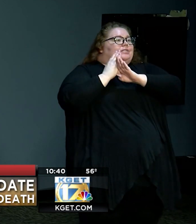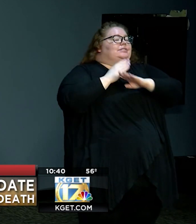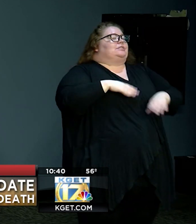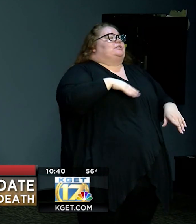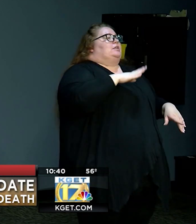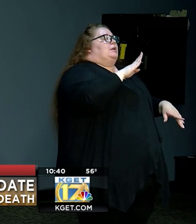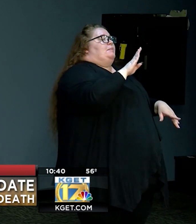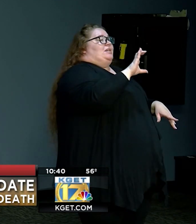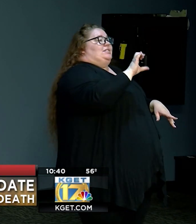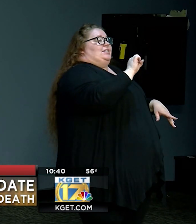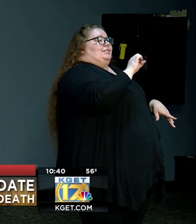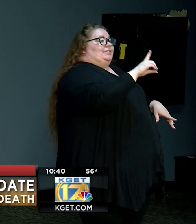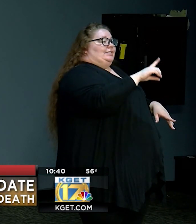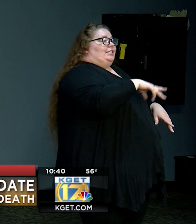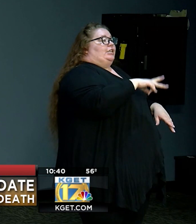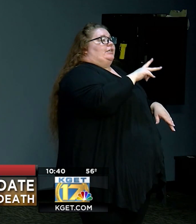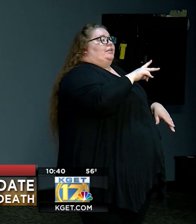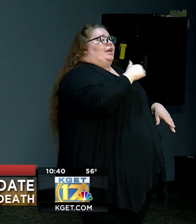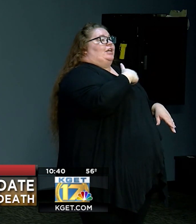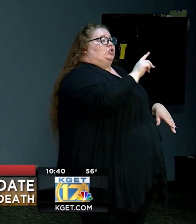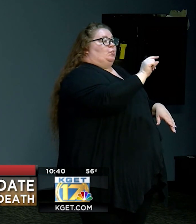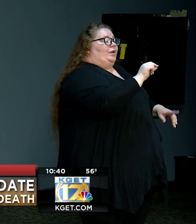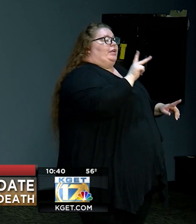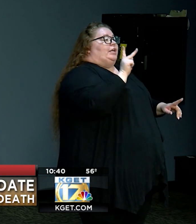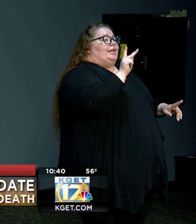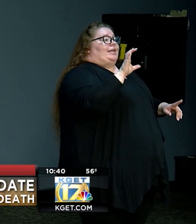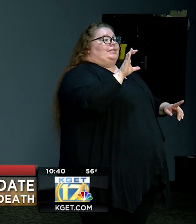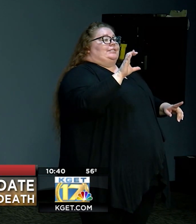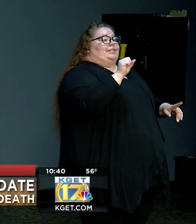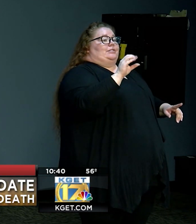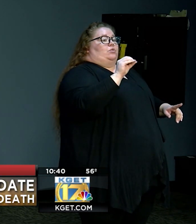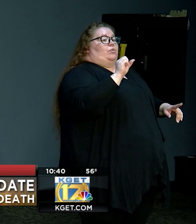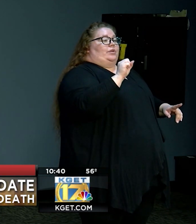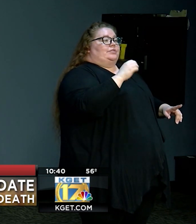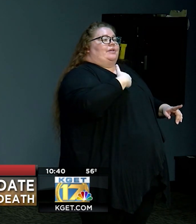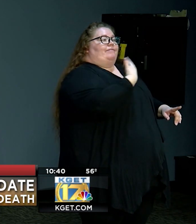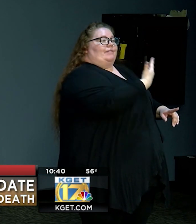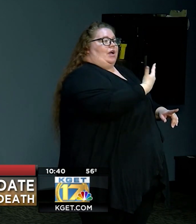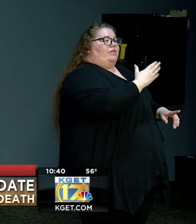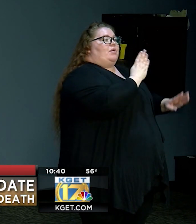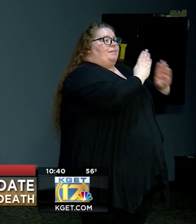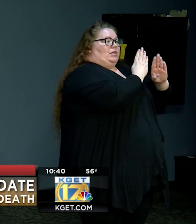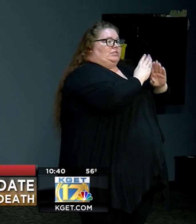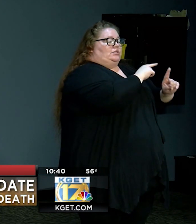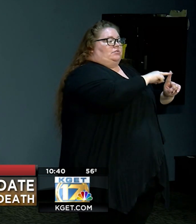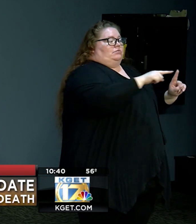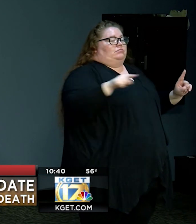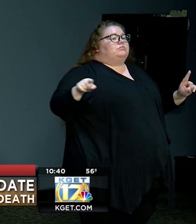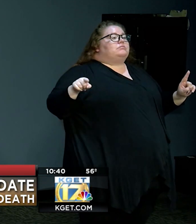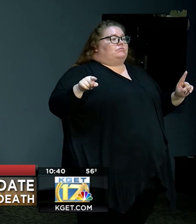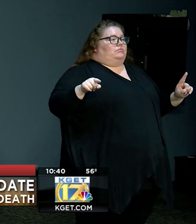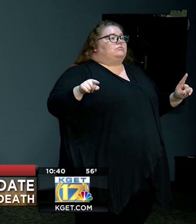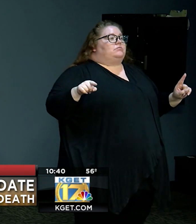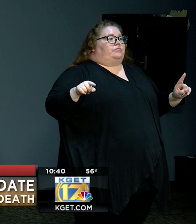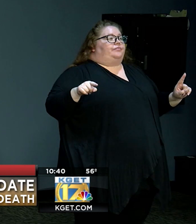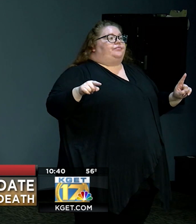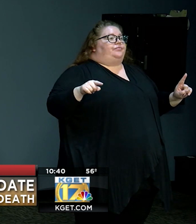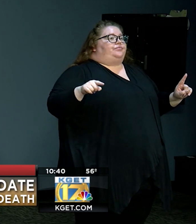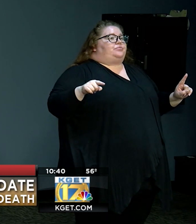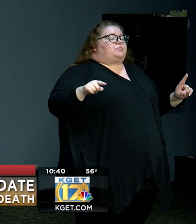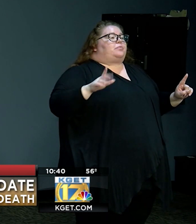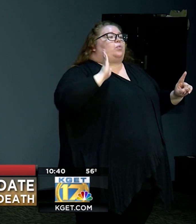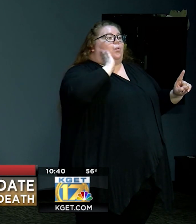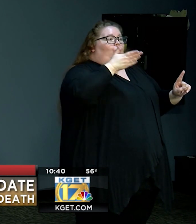20, and Kern KCSOS has 5 buses. We are all outfitting them, and we are outfitting them to be